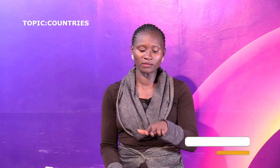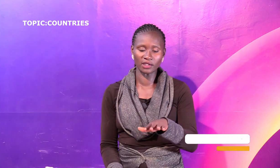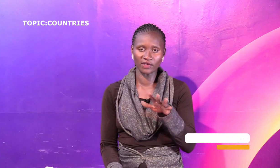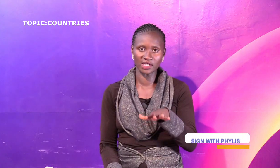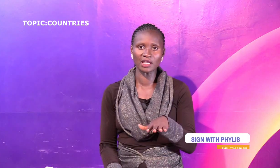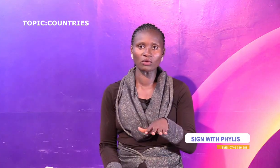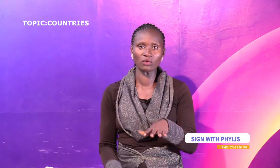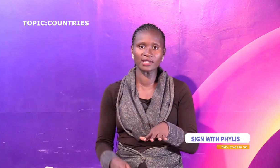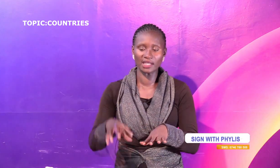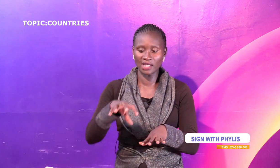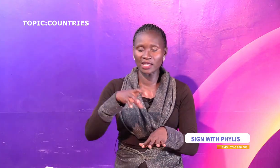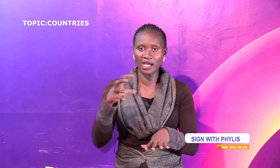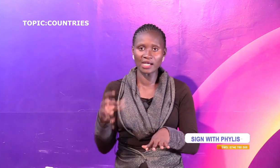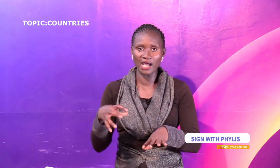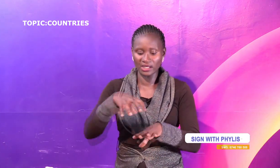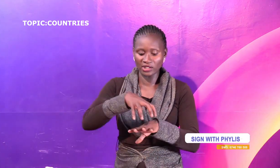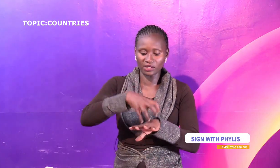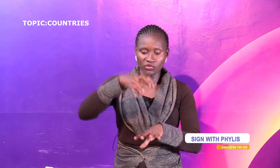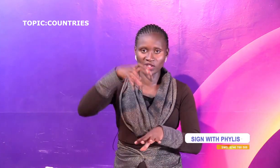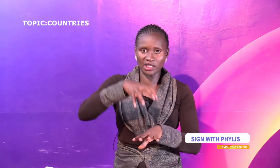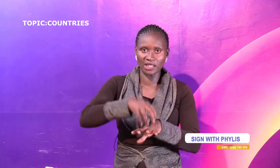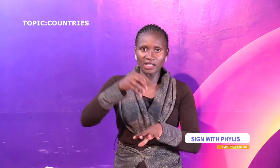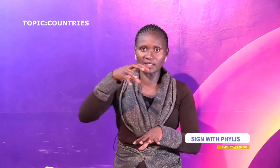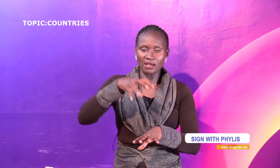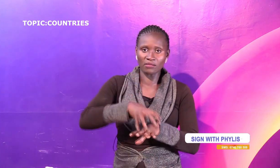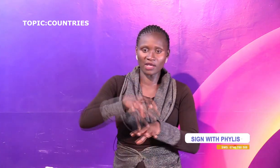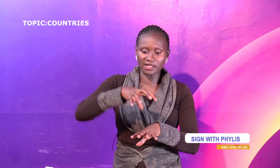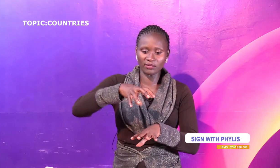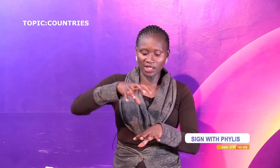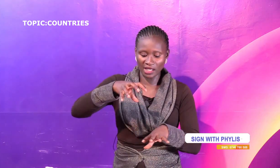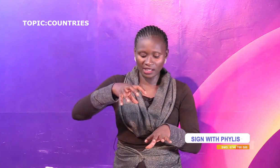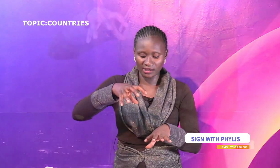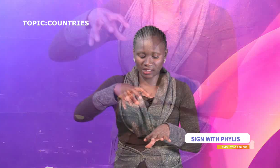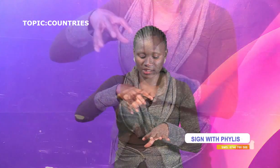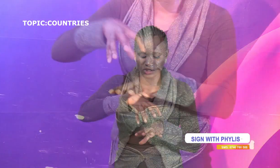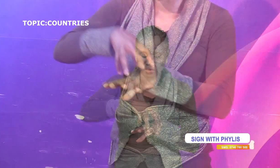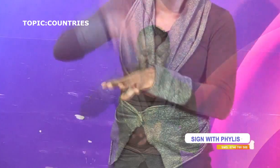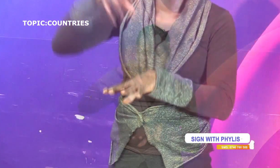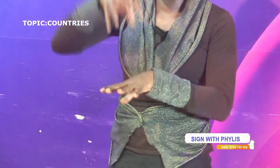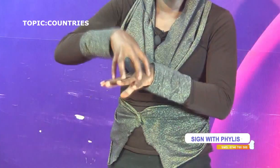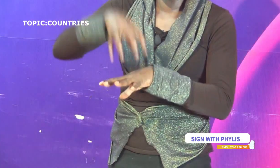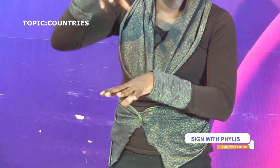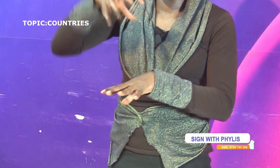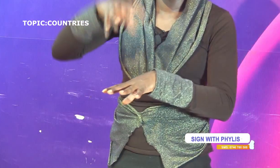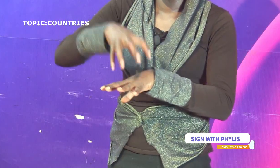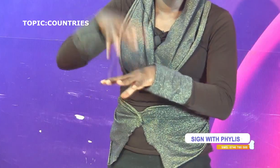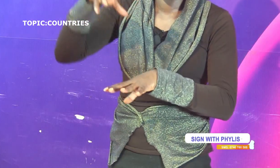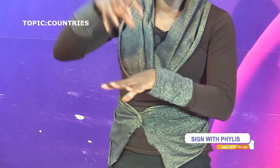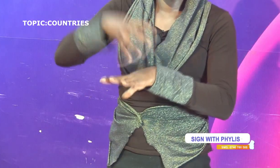facing downwards, and then the other hand just push it like this, making something like a zigzag, drawing something coming upwards.